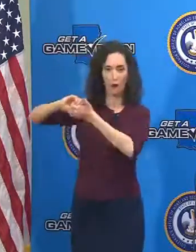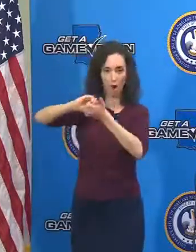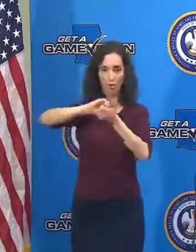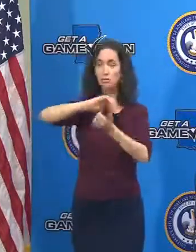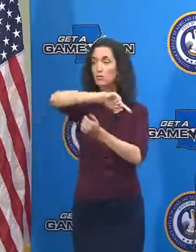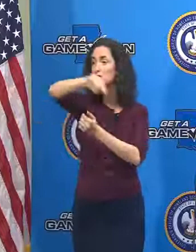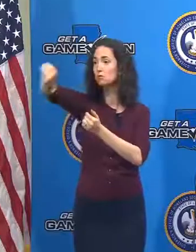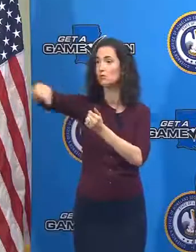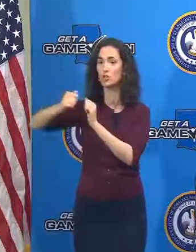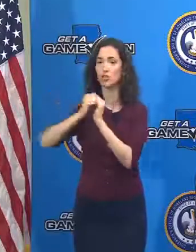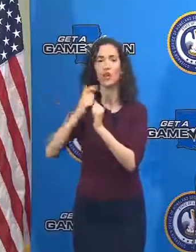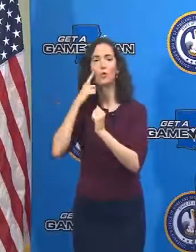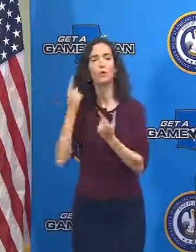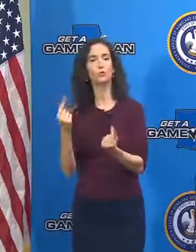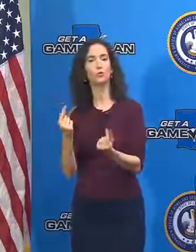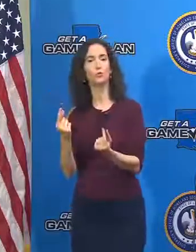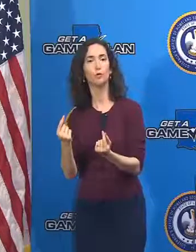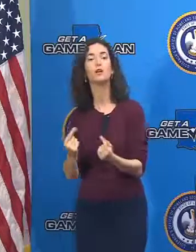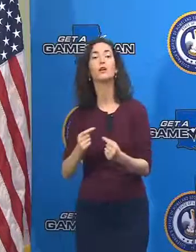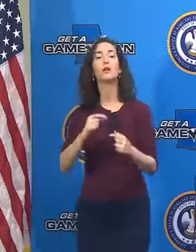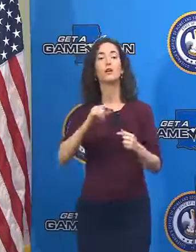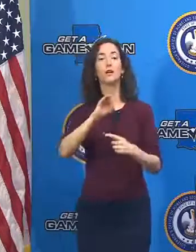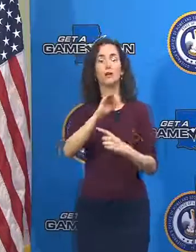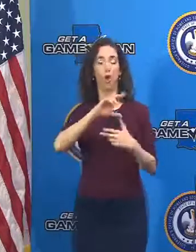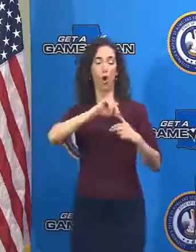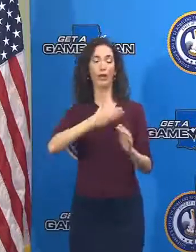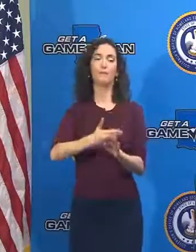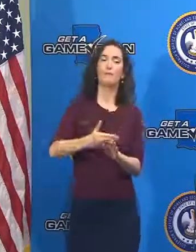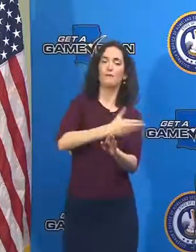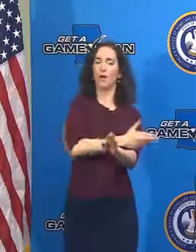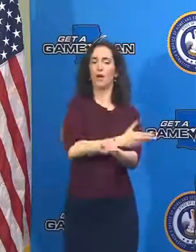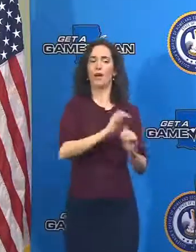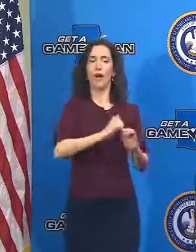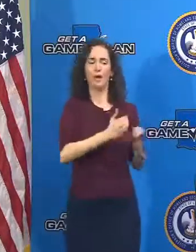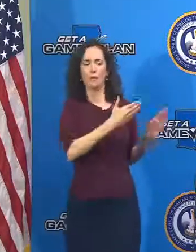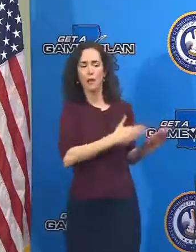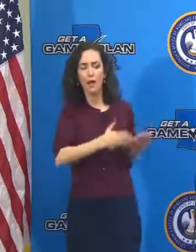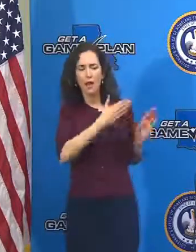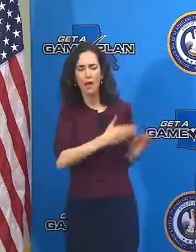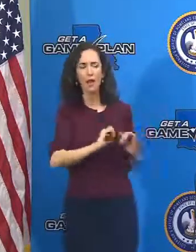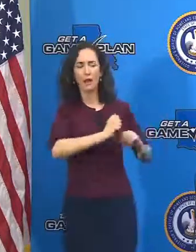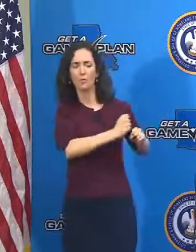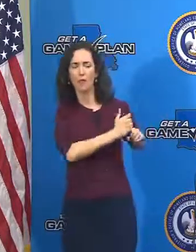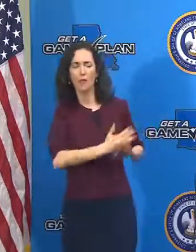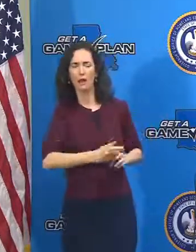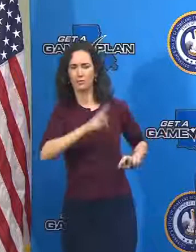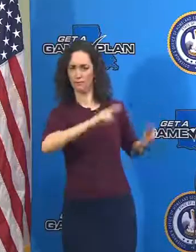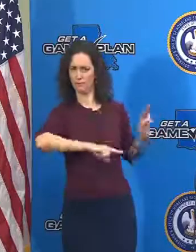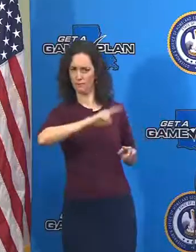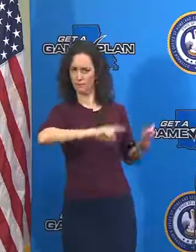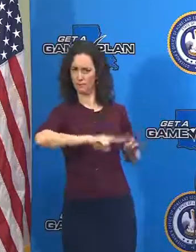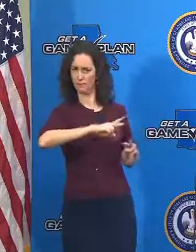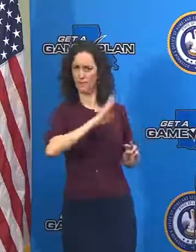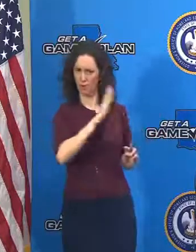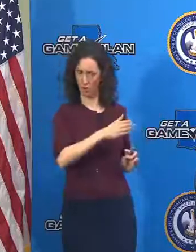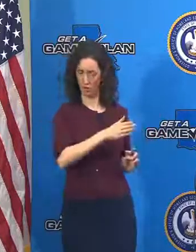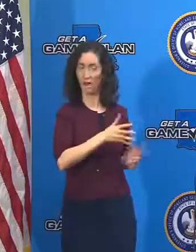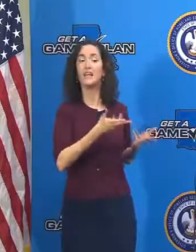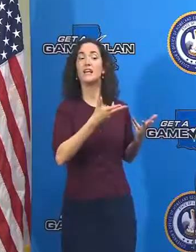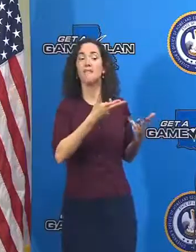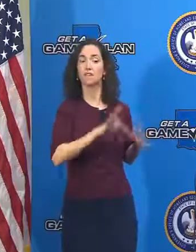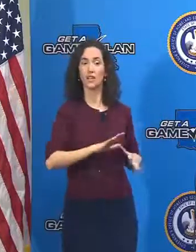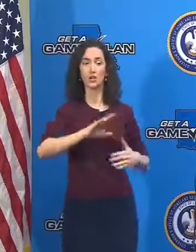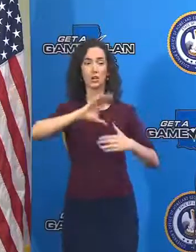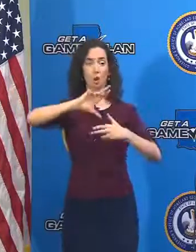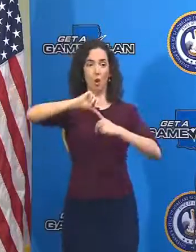look at pre-landfall planning and preparedness. We will then turn and we will look at